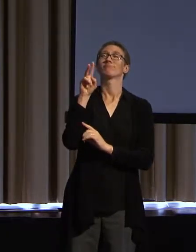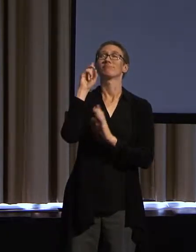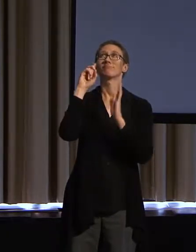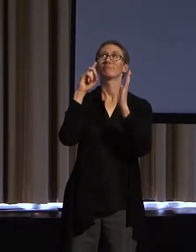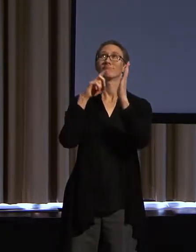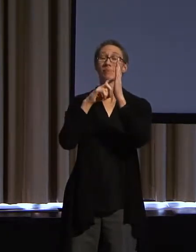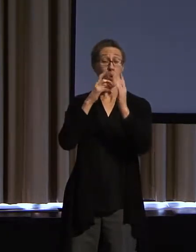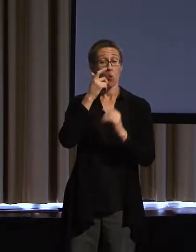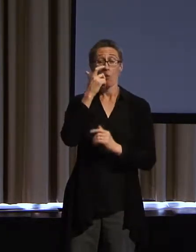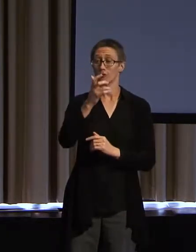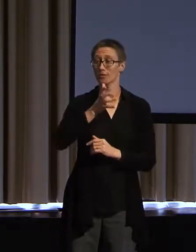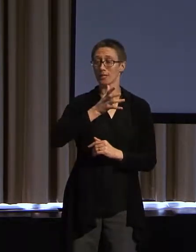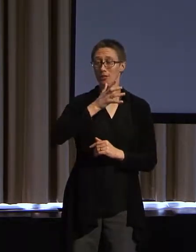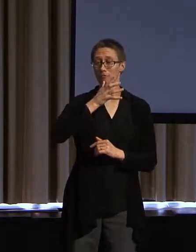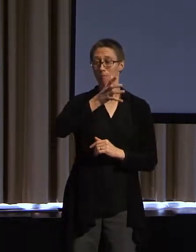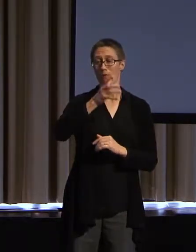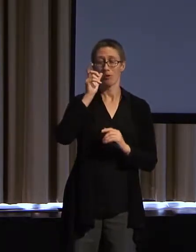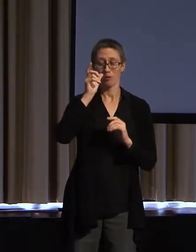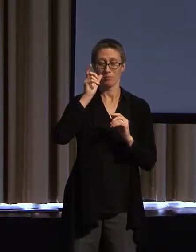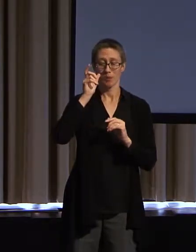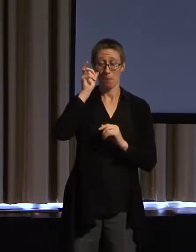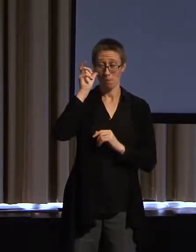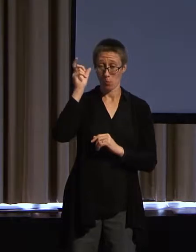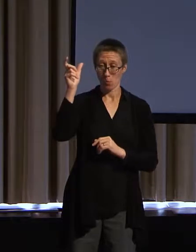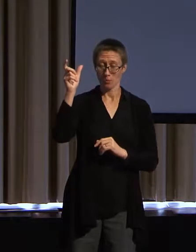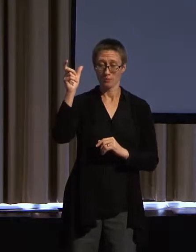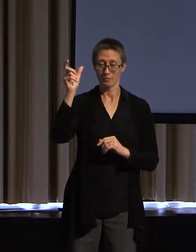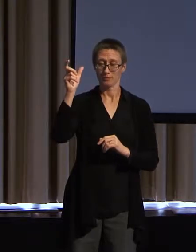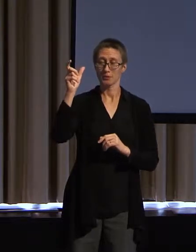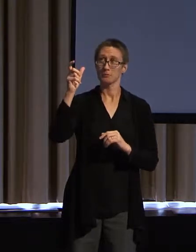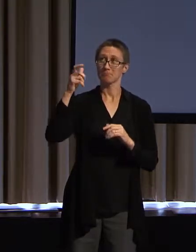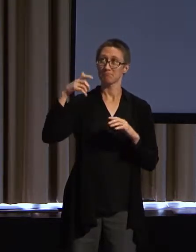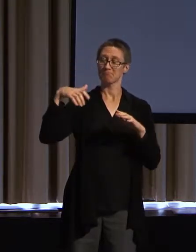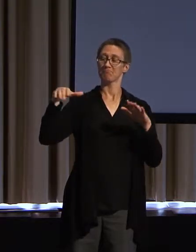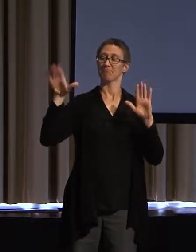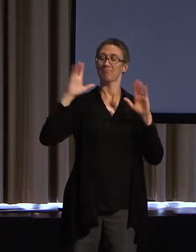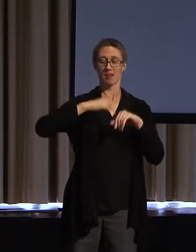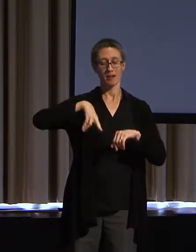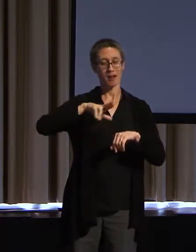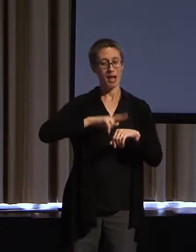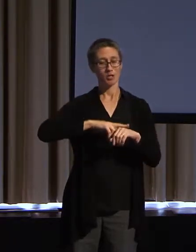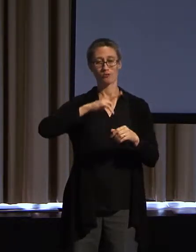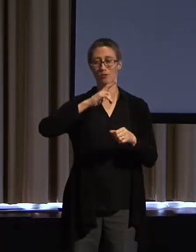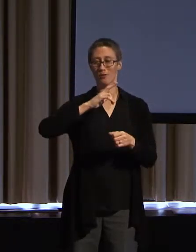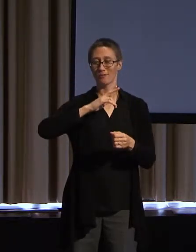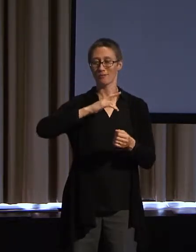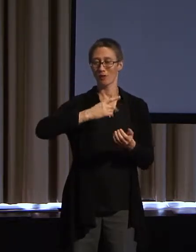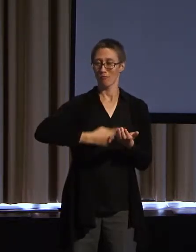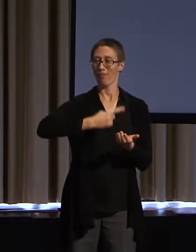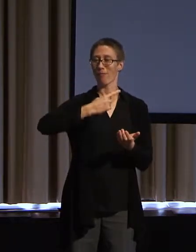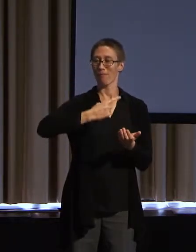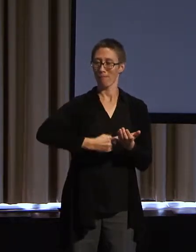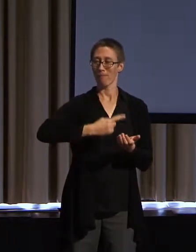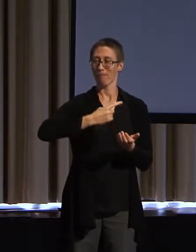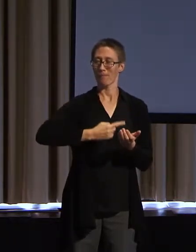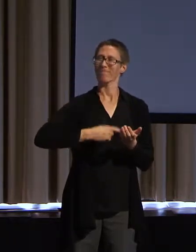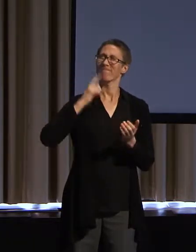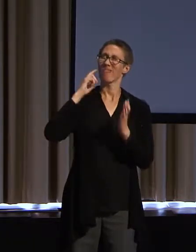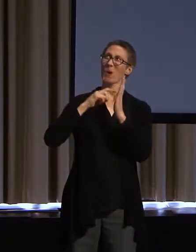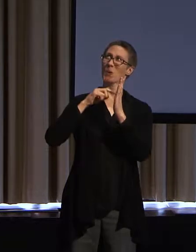her natural rhythm to the shadow imposed by the earth, I realize that even she must surrender to something outside of her